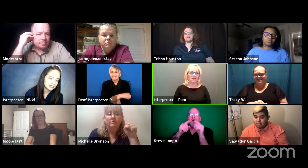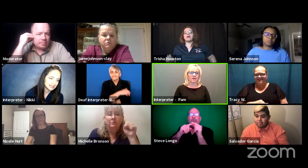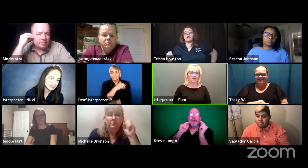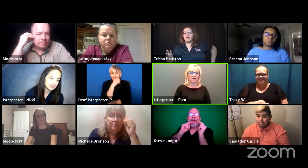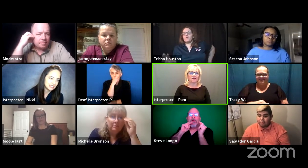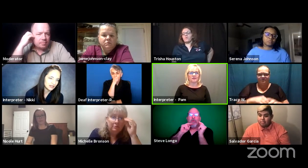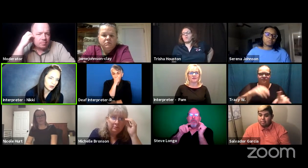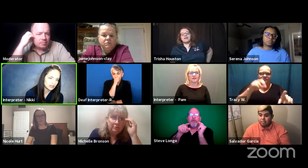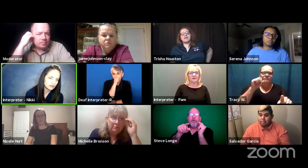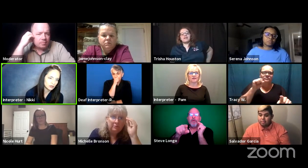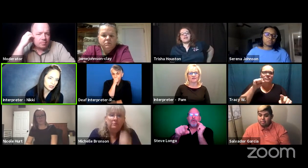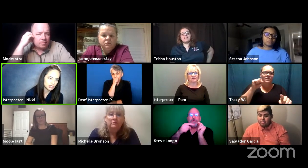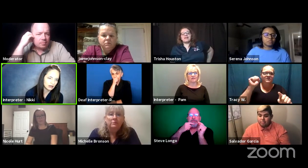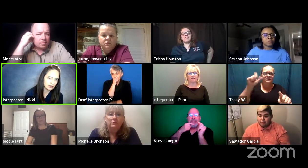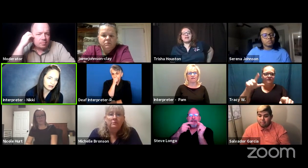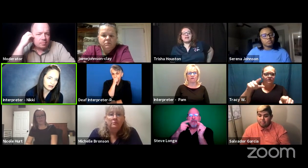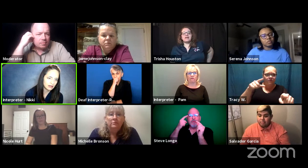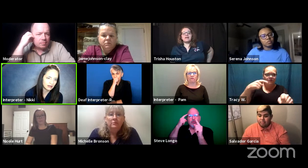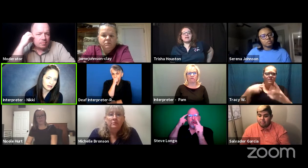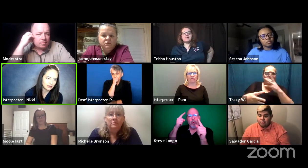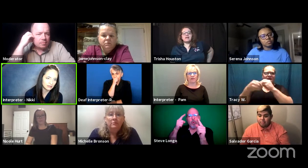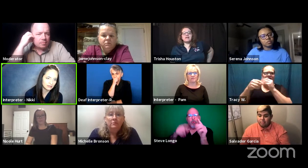This is Steve. A question for Michelle. Our